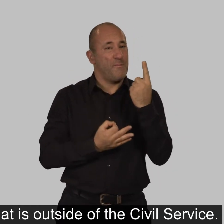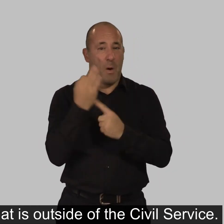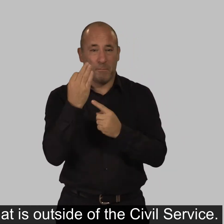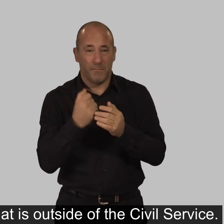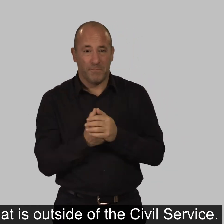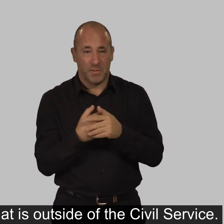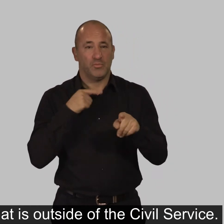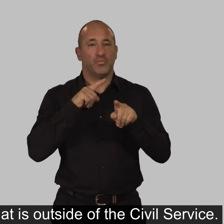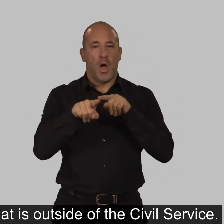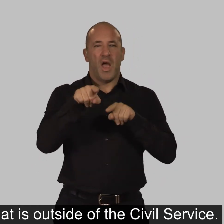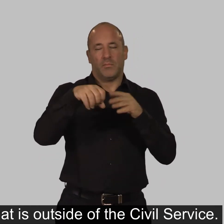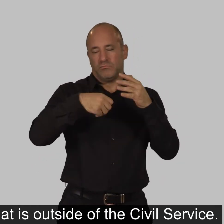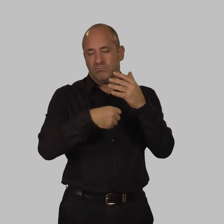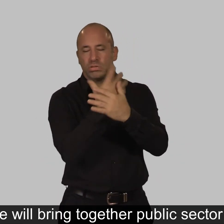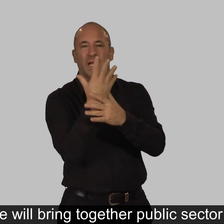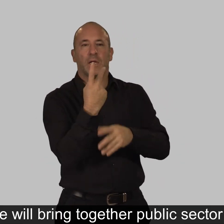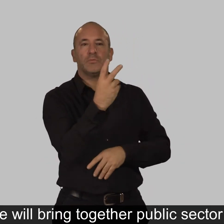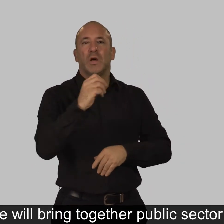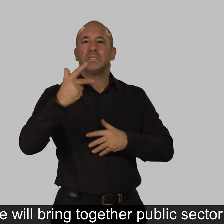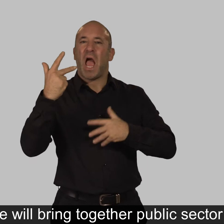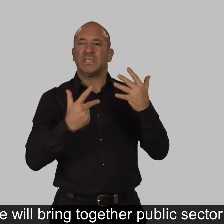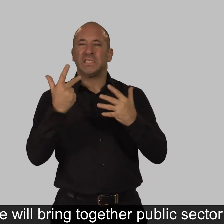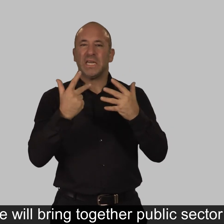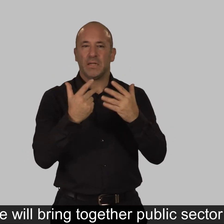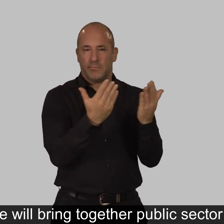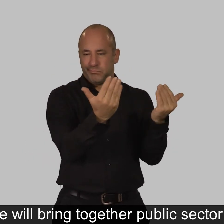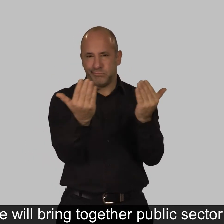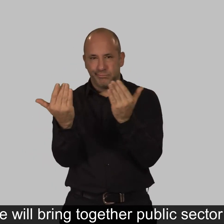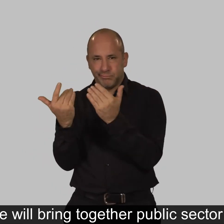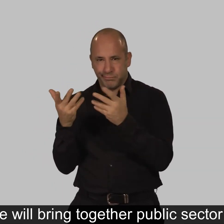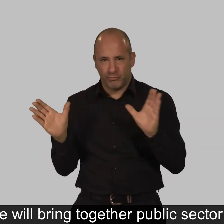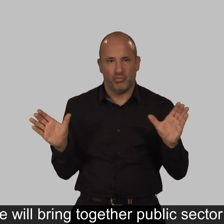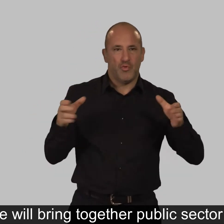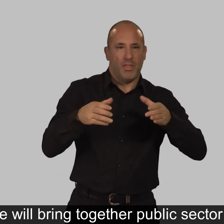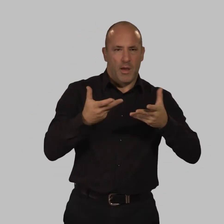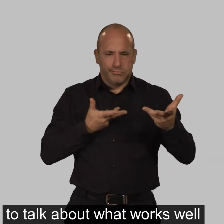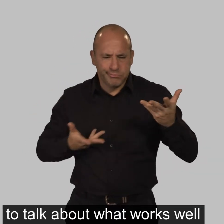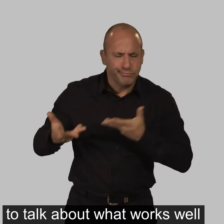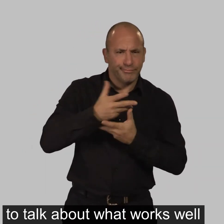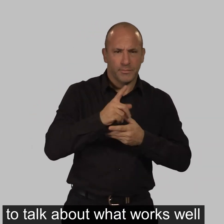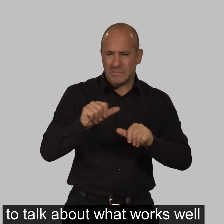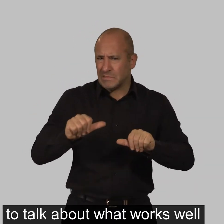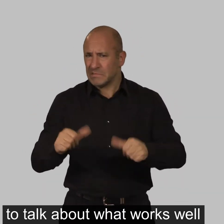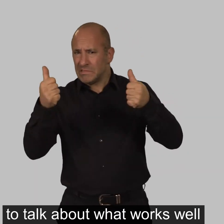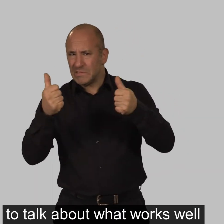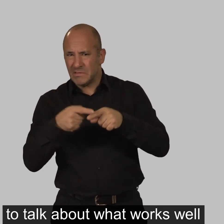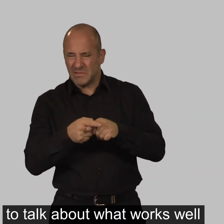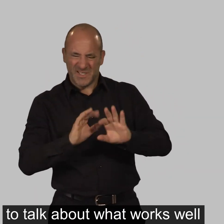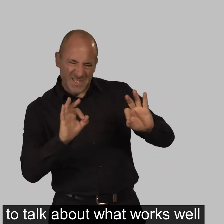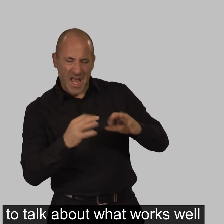service. We will bring together public sector leaders in spring 2018 to talk